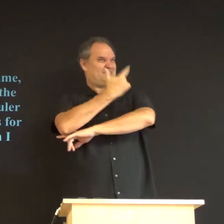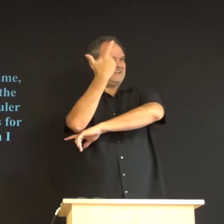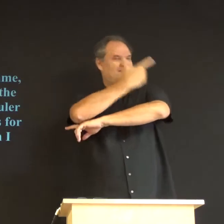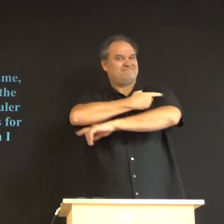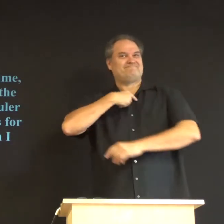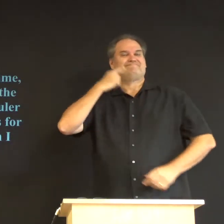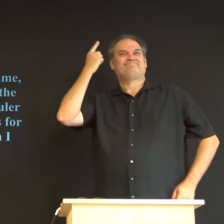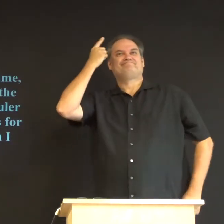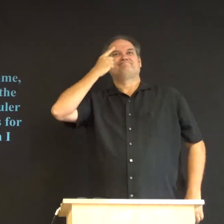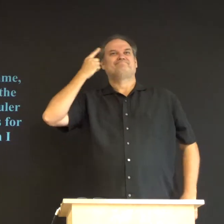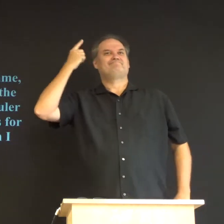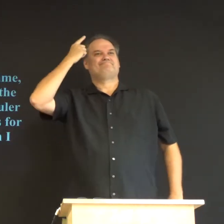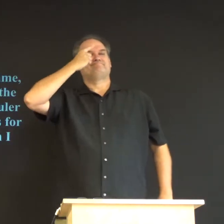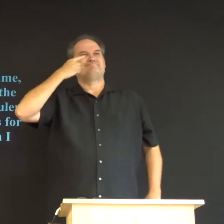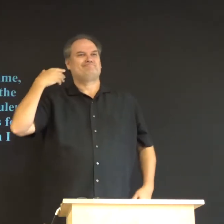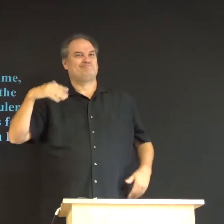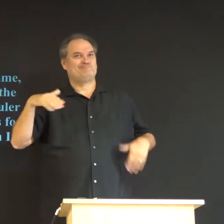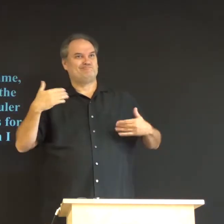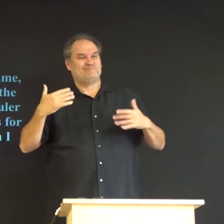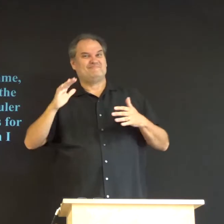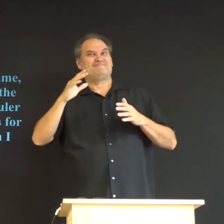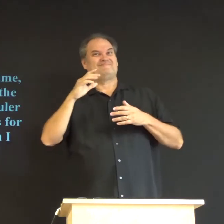today, 9/11, Memorial Day.